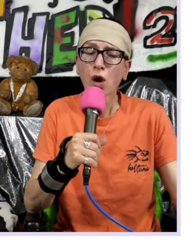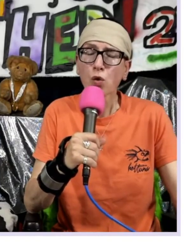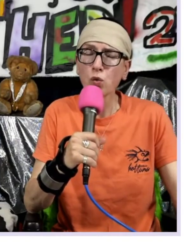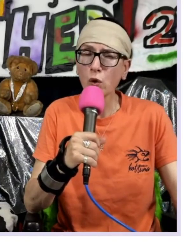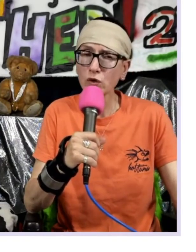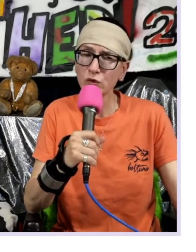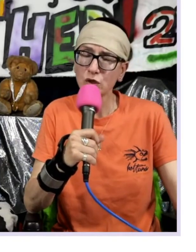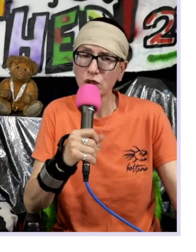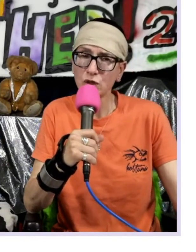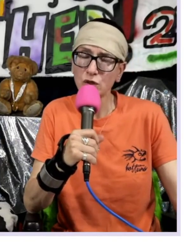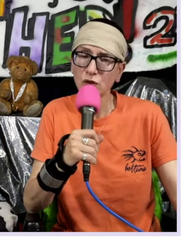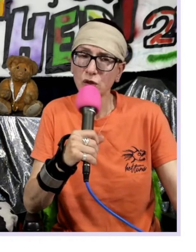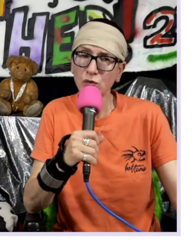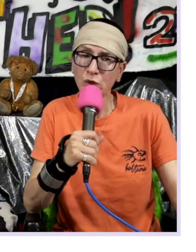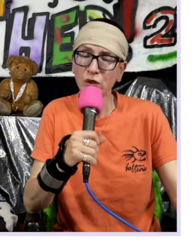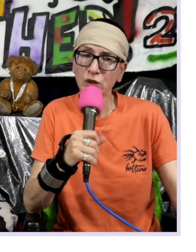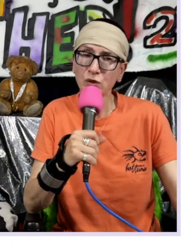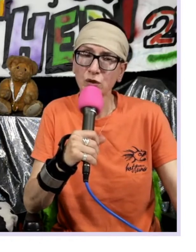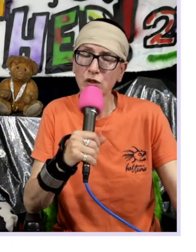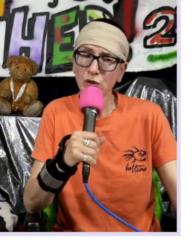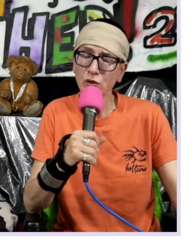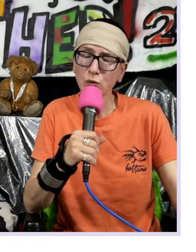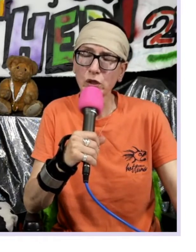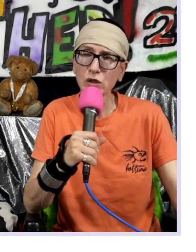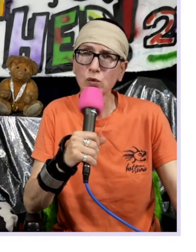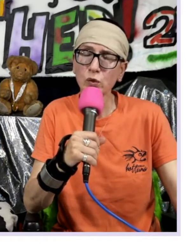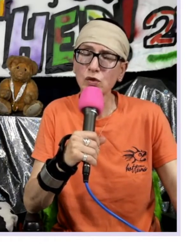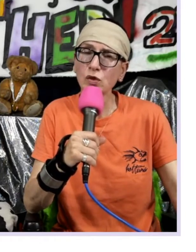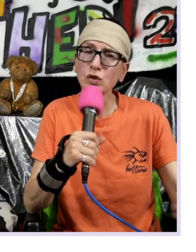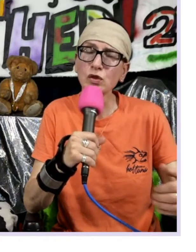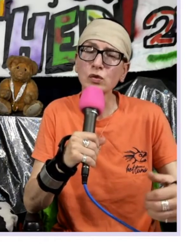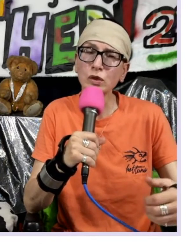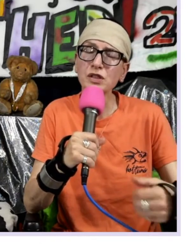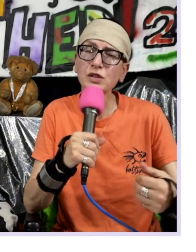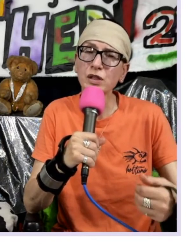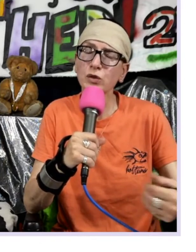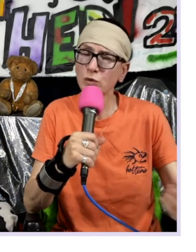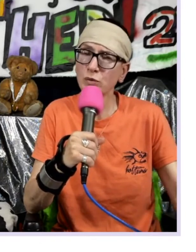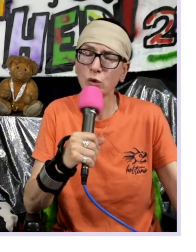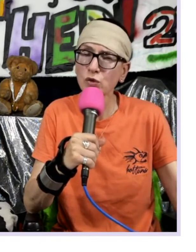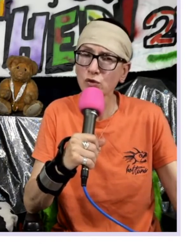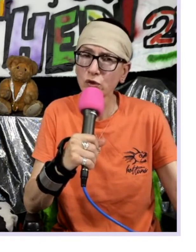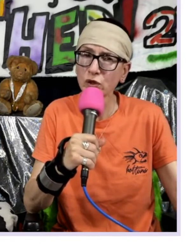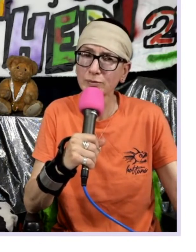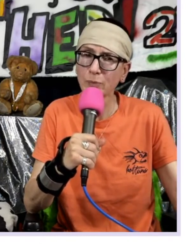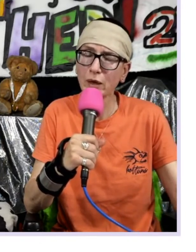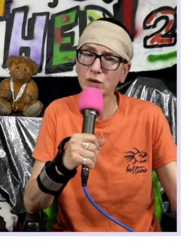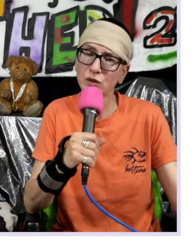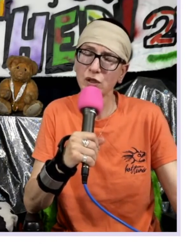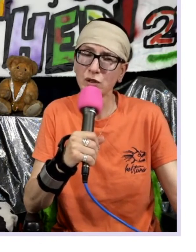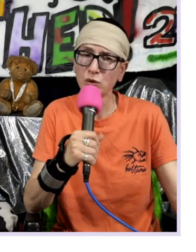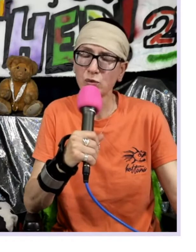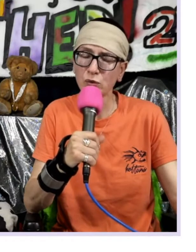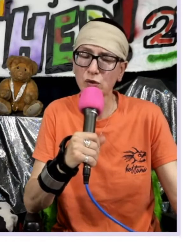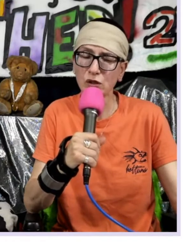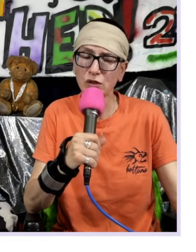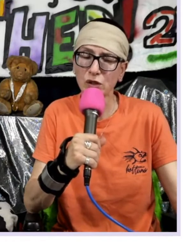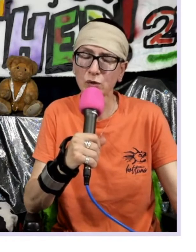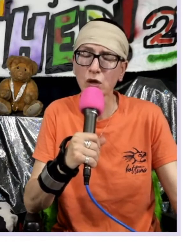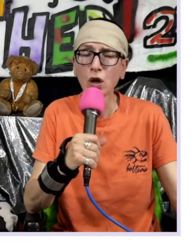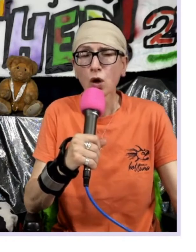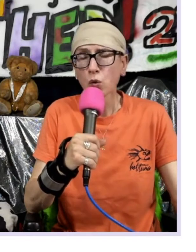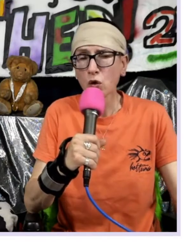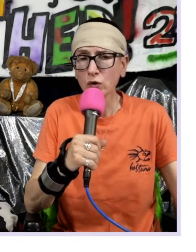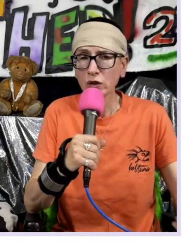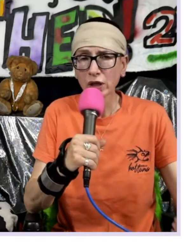cafe, one of the changes the government announced last week was that it is now compulsory to take people's